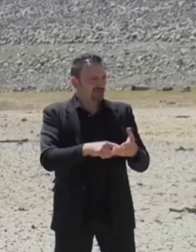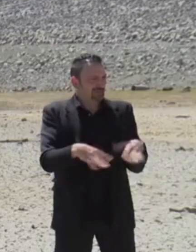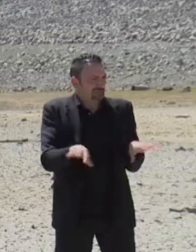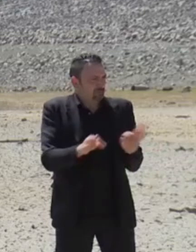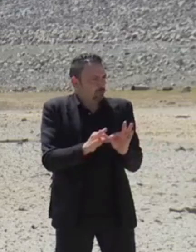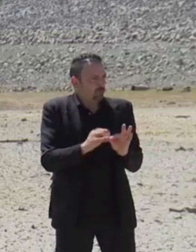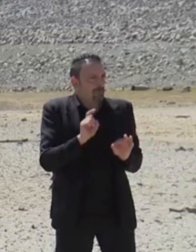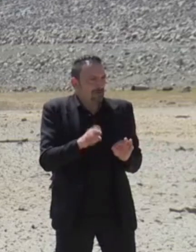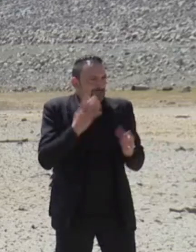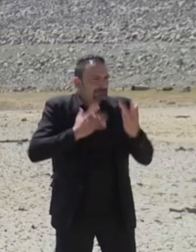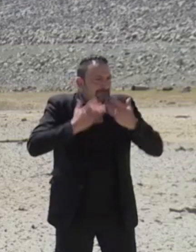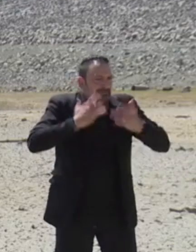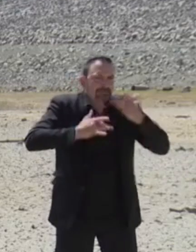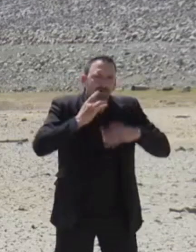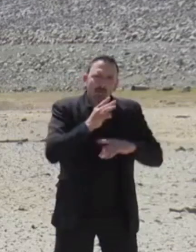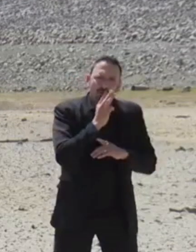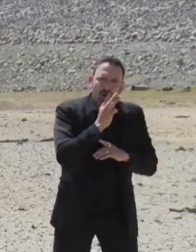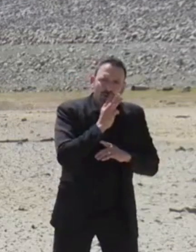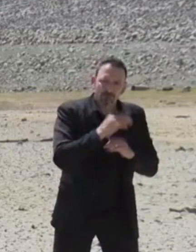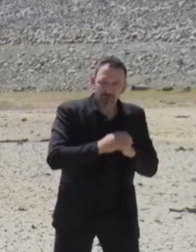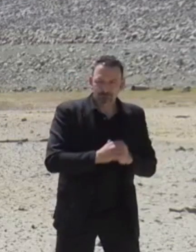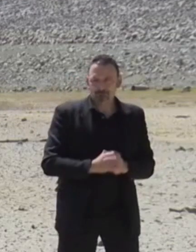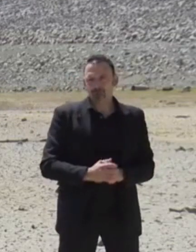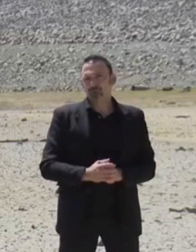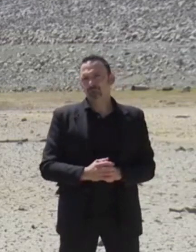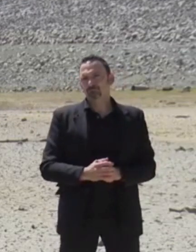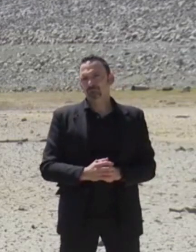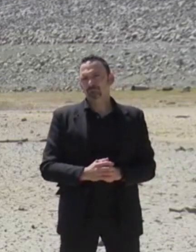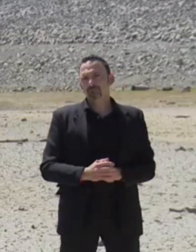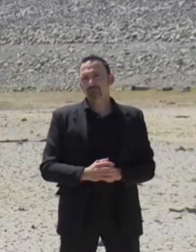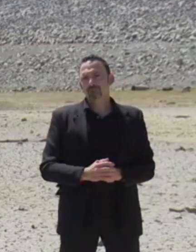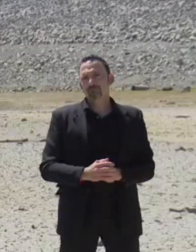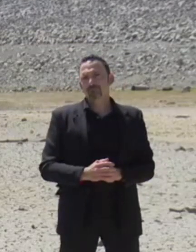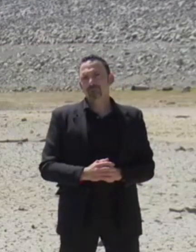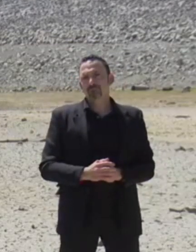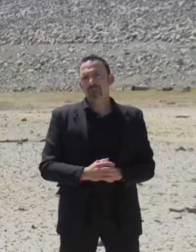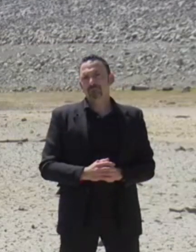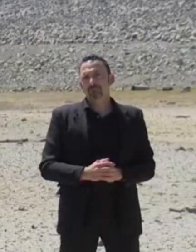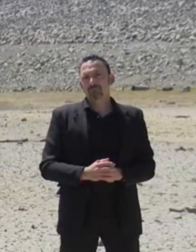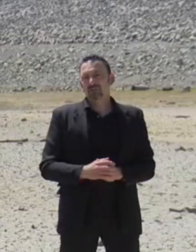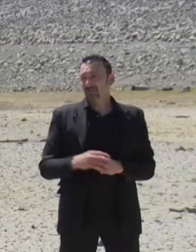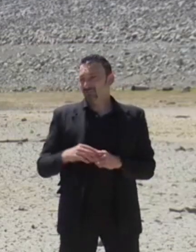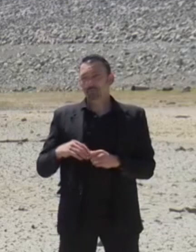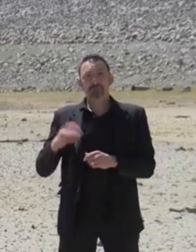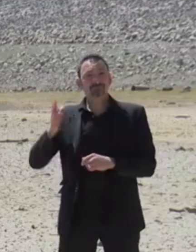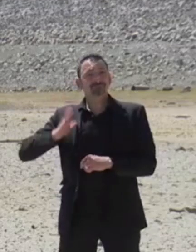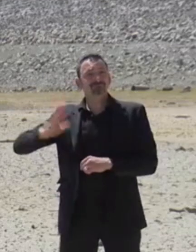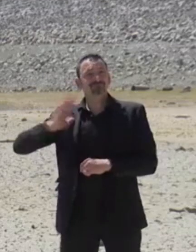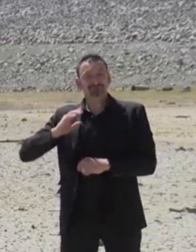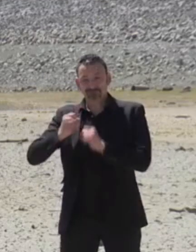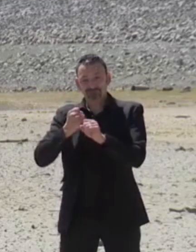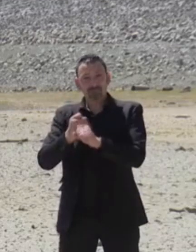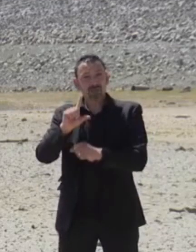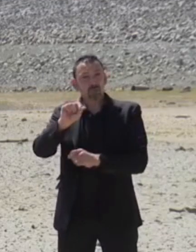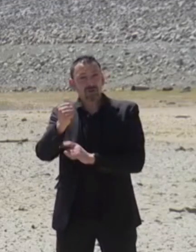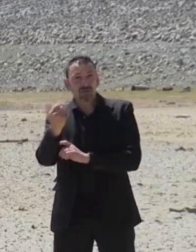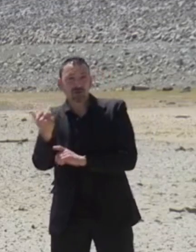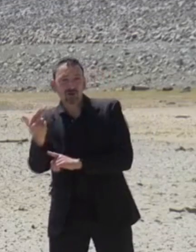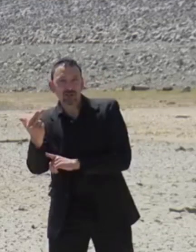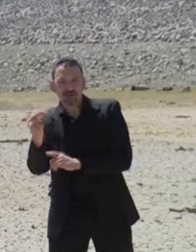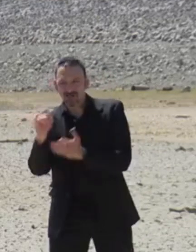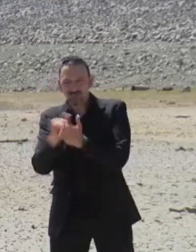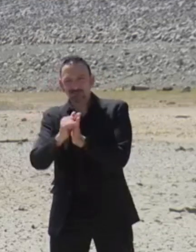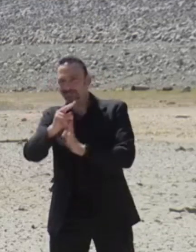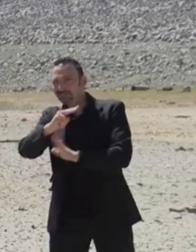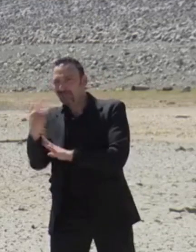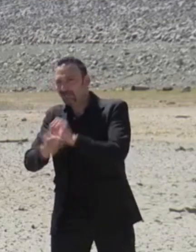We traditionally, and the cadence you've seen in the past, and that's why I referenced a little bit of the history of 2013, which was the second year